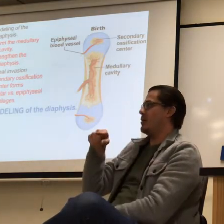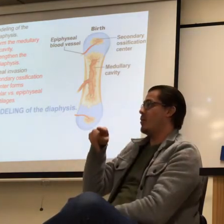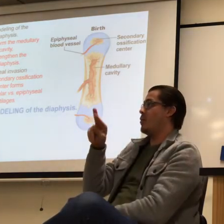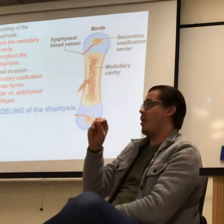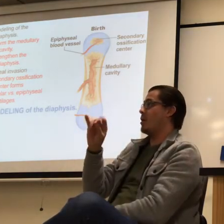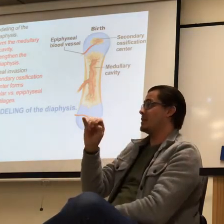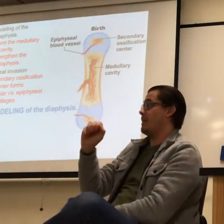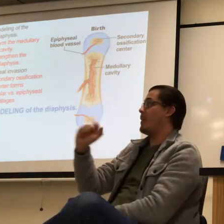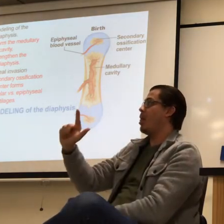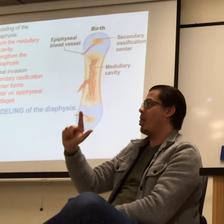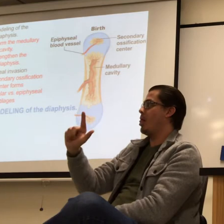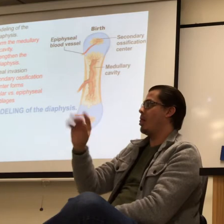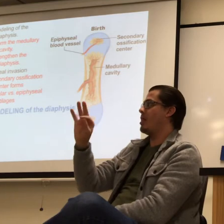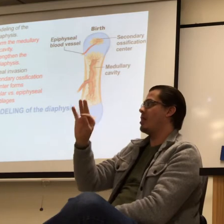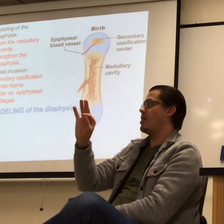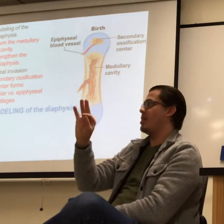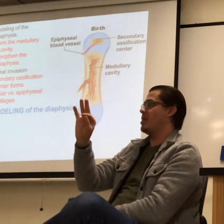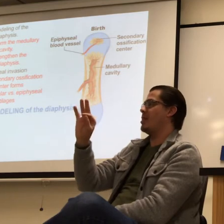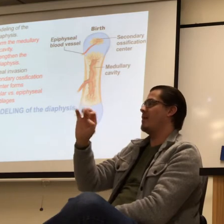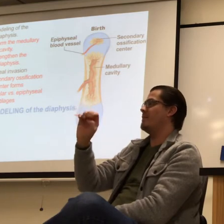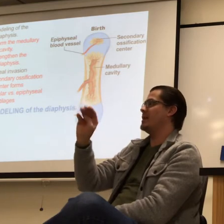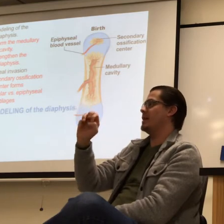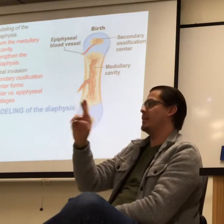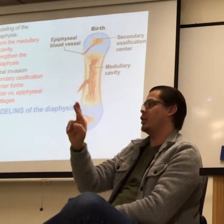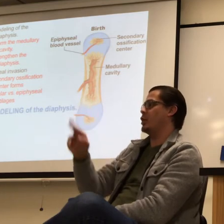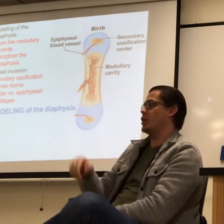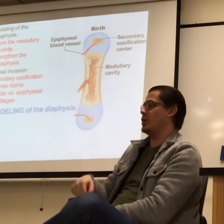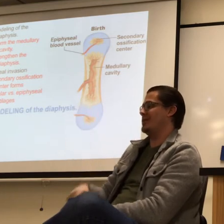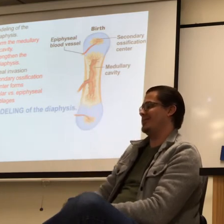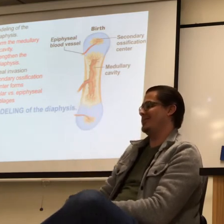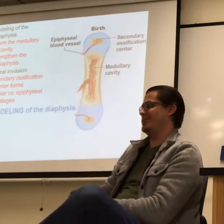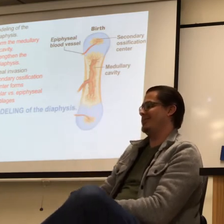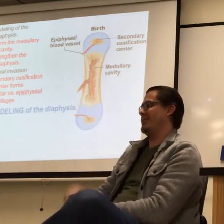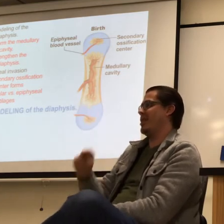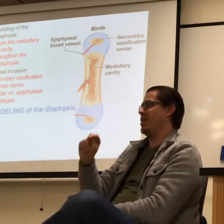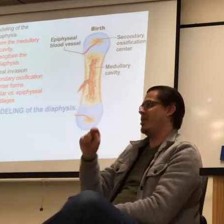bone. So red marrow,